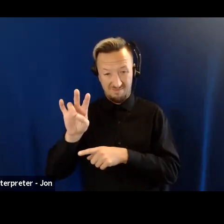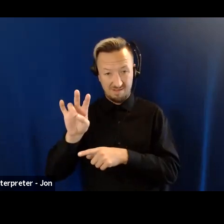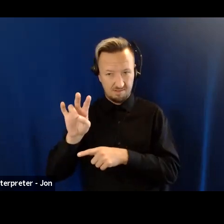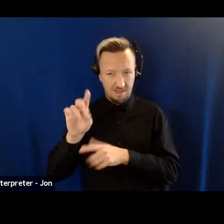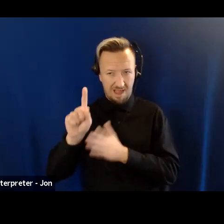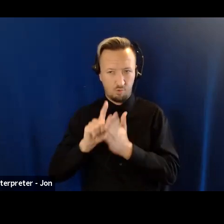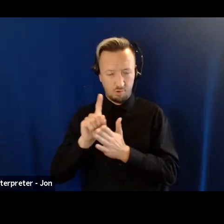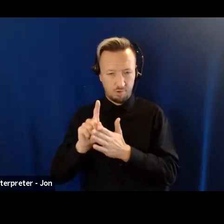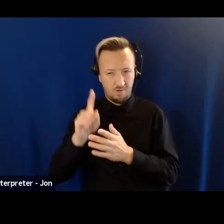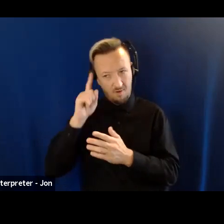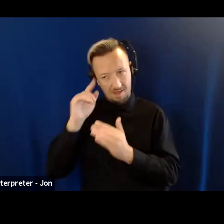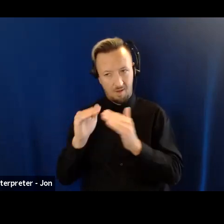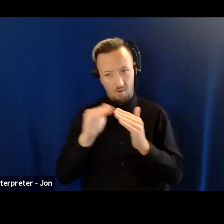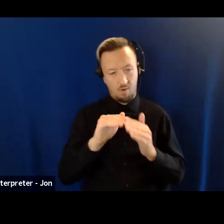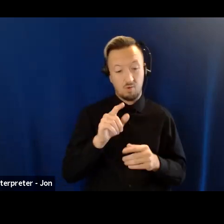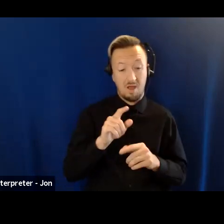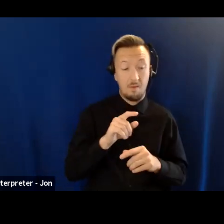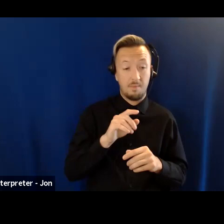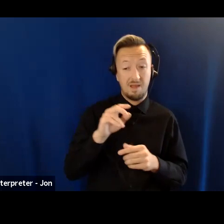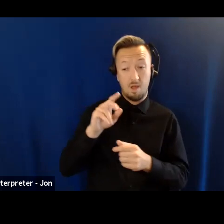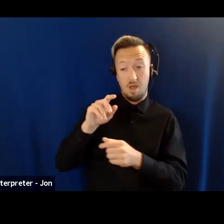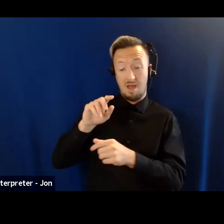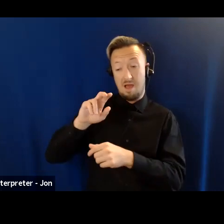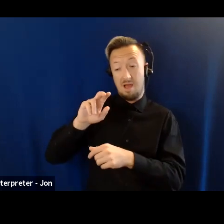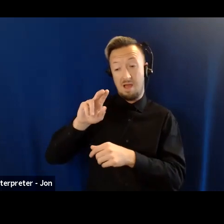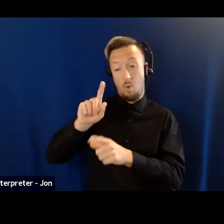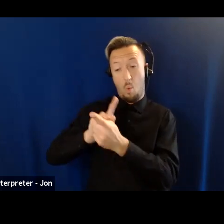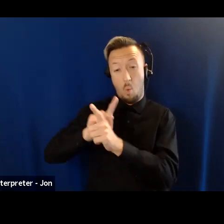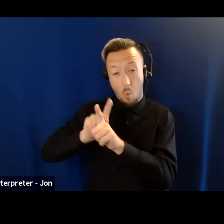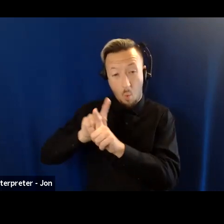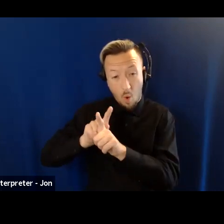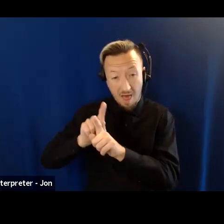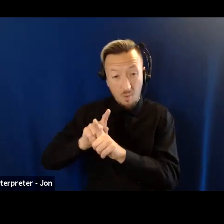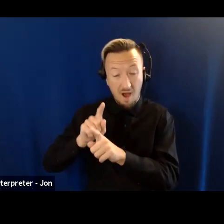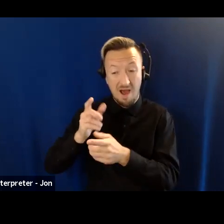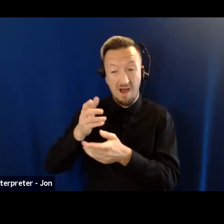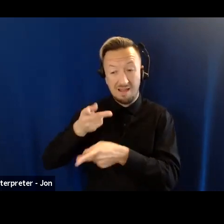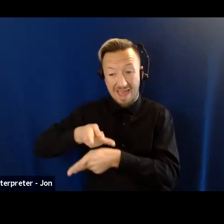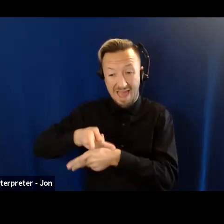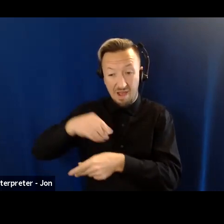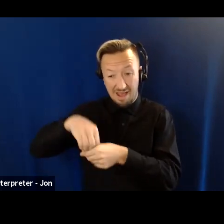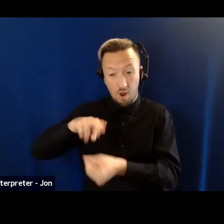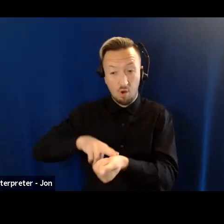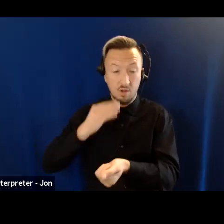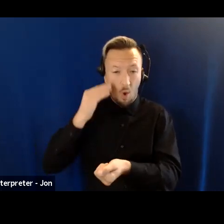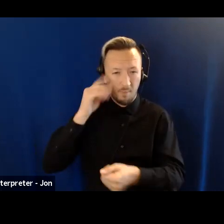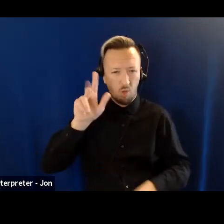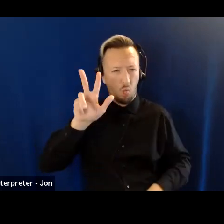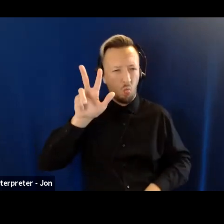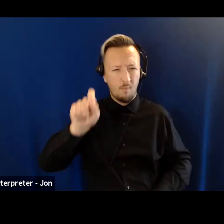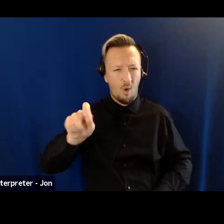average for care, one-on-one care in a nursing facility is like 3.5. So,